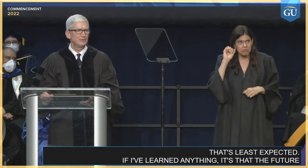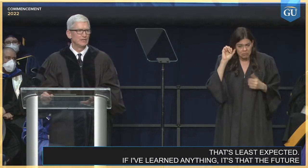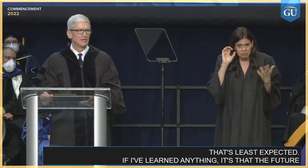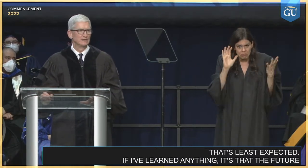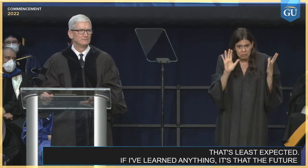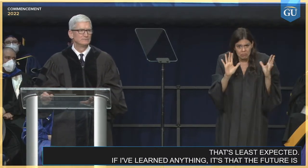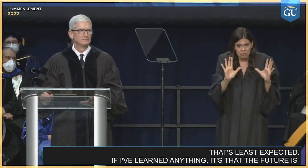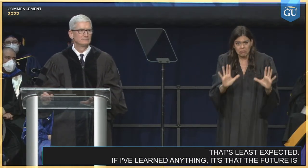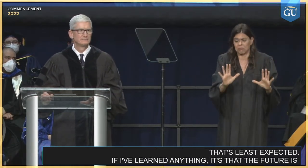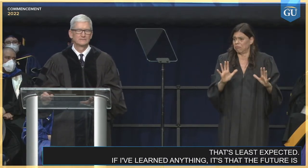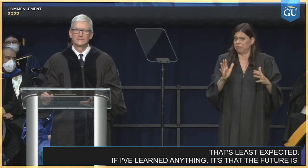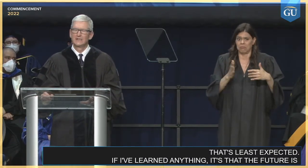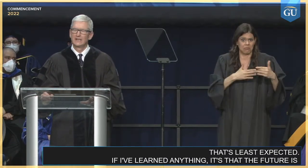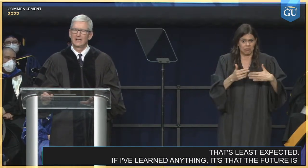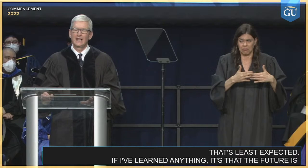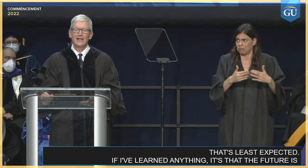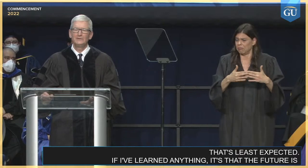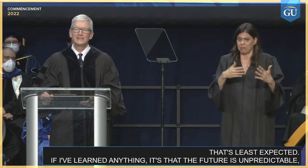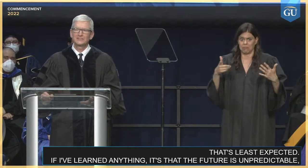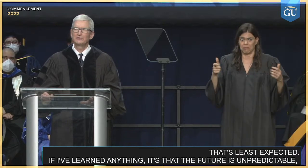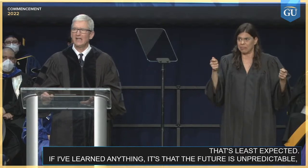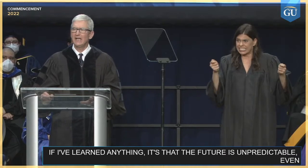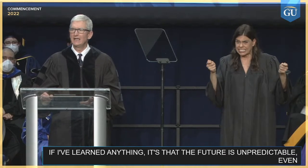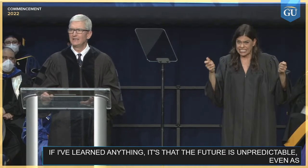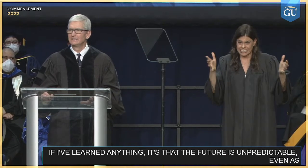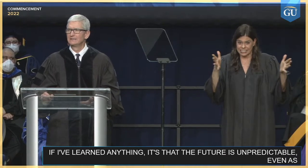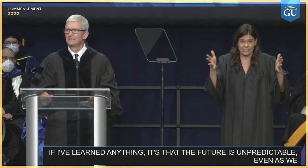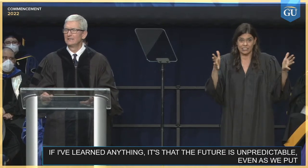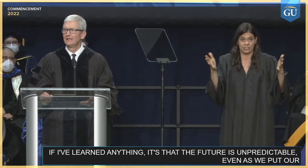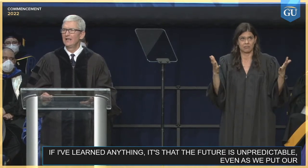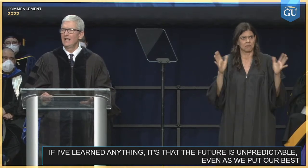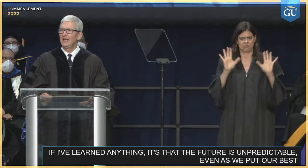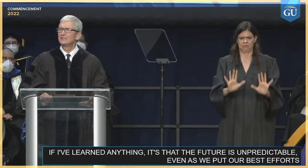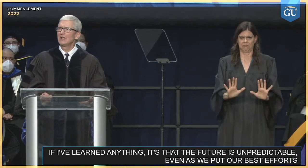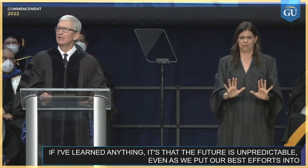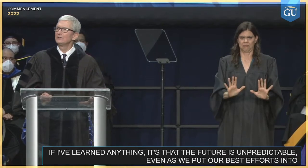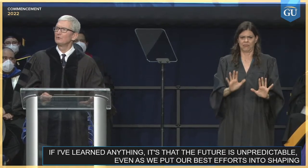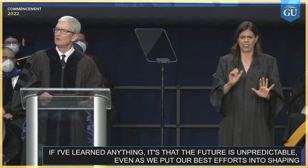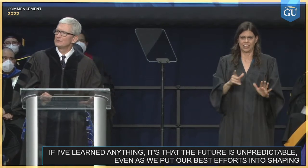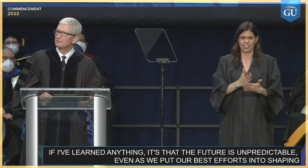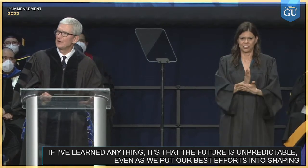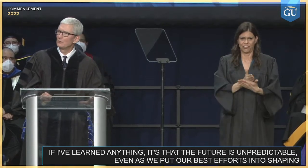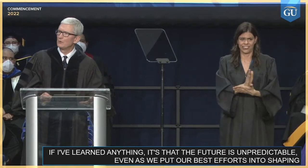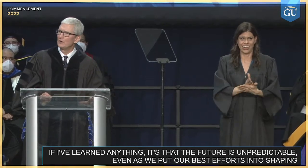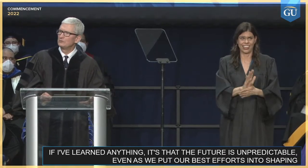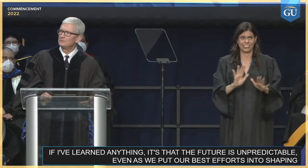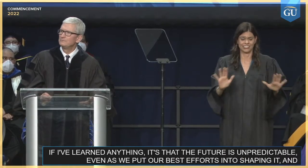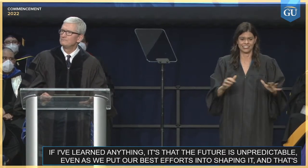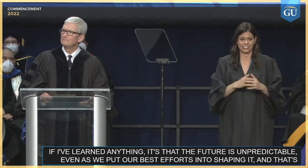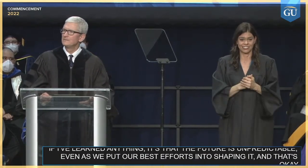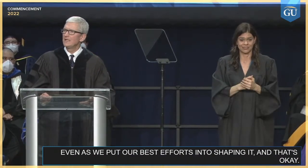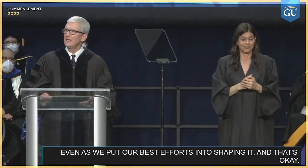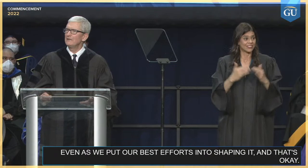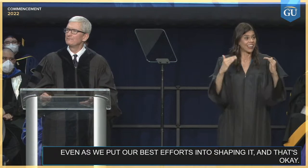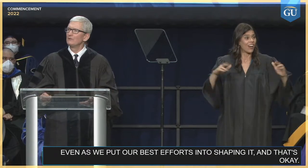it. And that's okay. As Eleanor Roosevelt wrote, if life